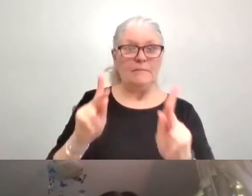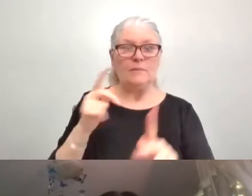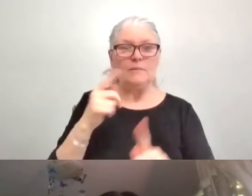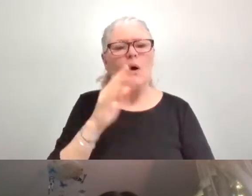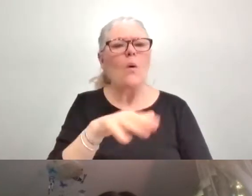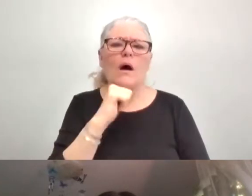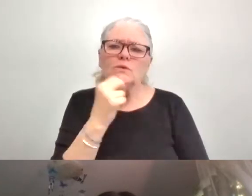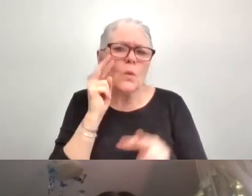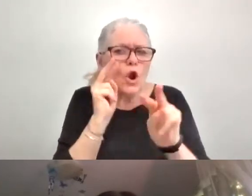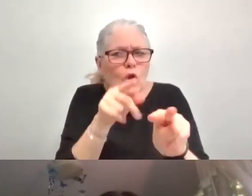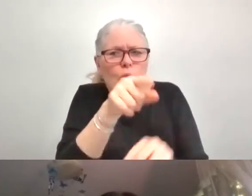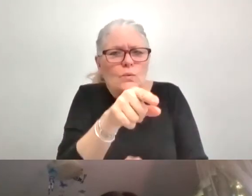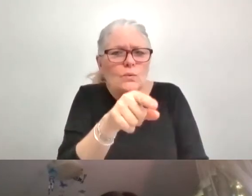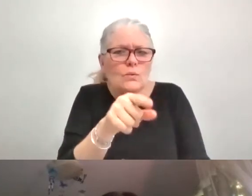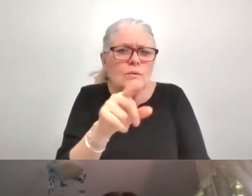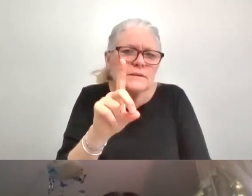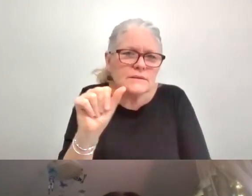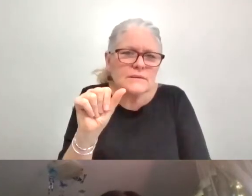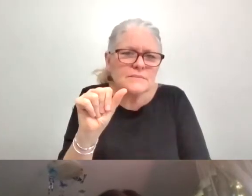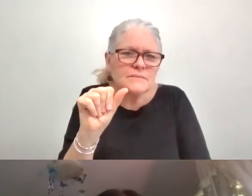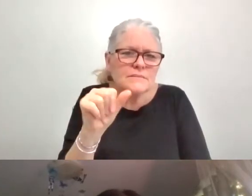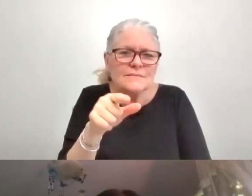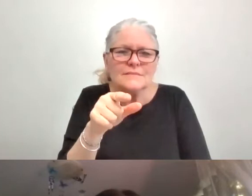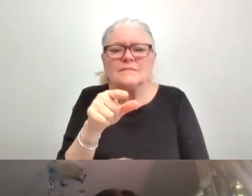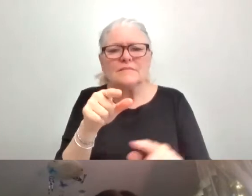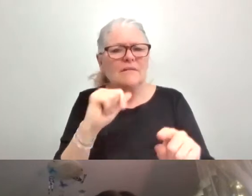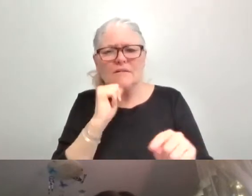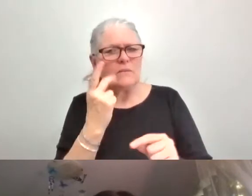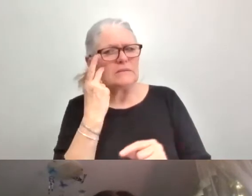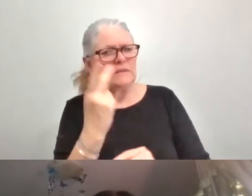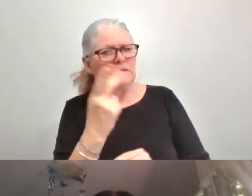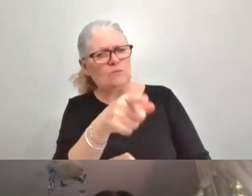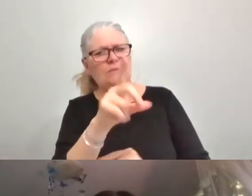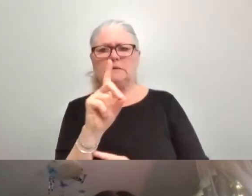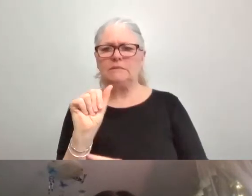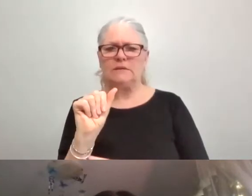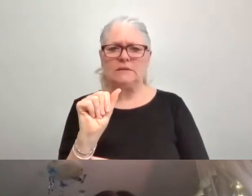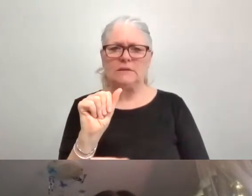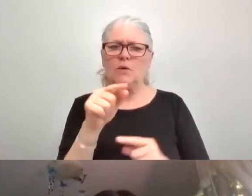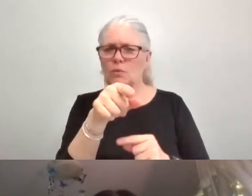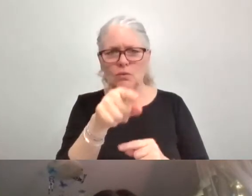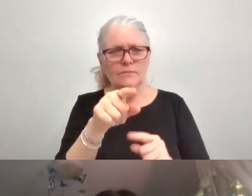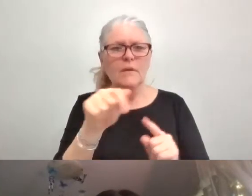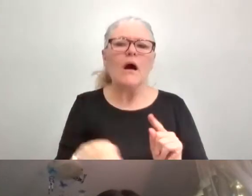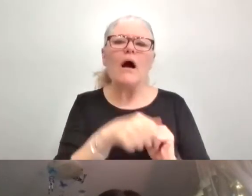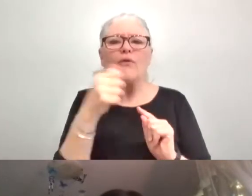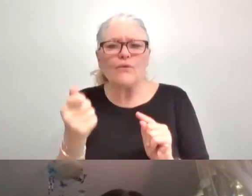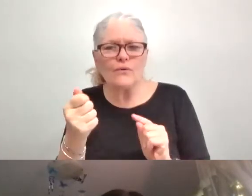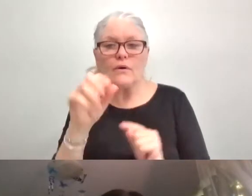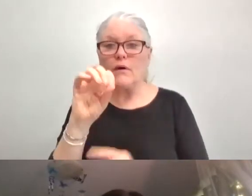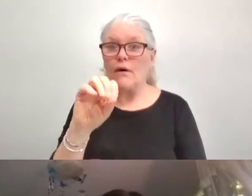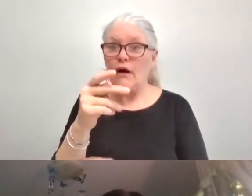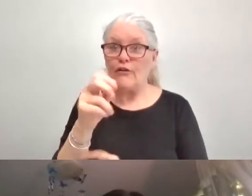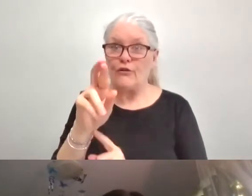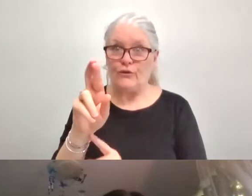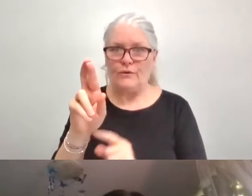you as disabled. I don't think of you as disabled. I see you as other than that. And I was like,